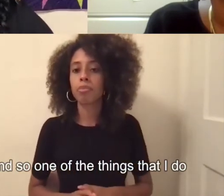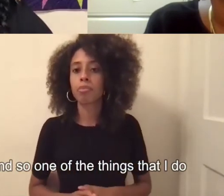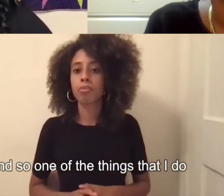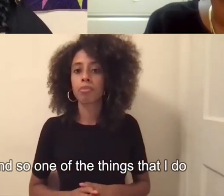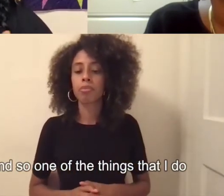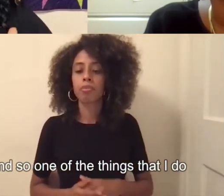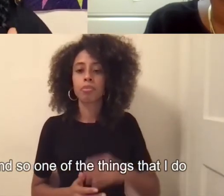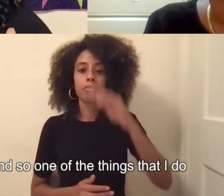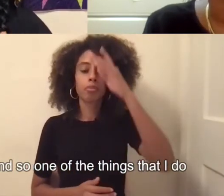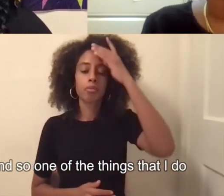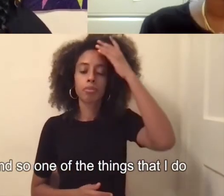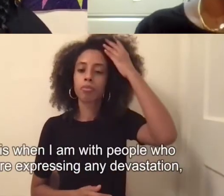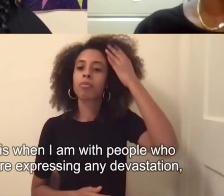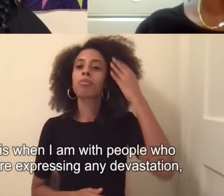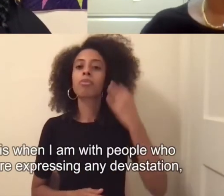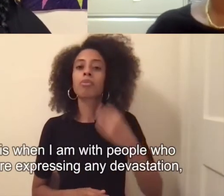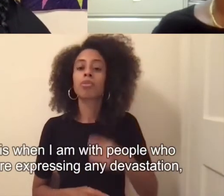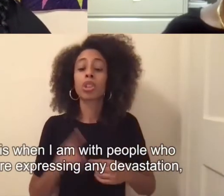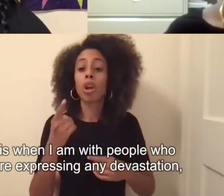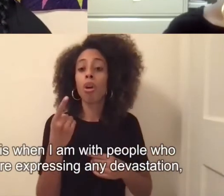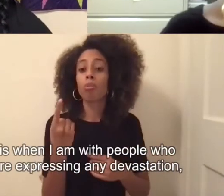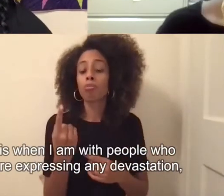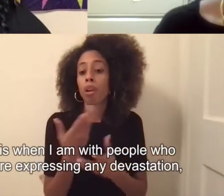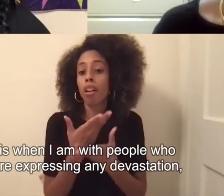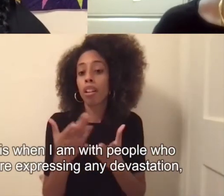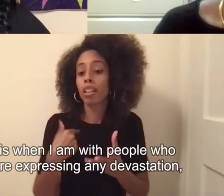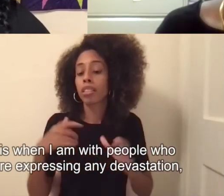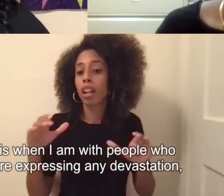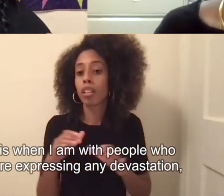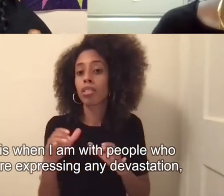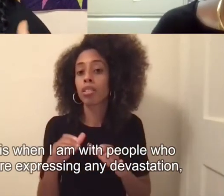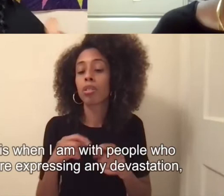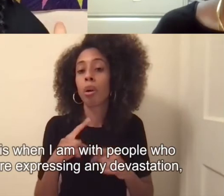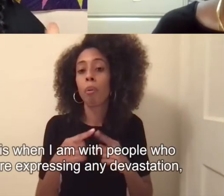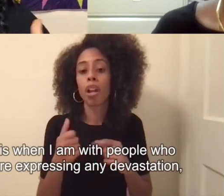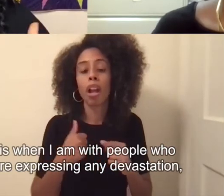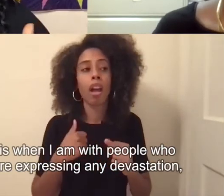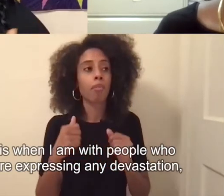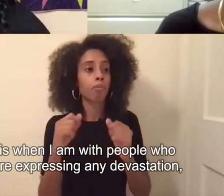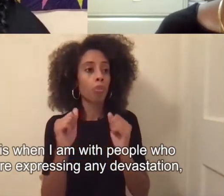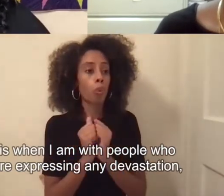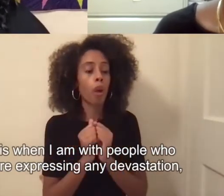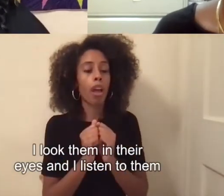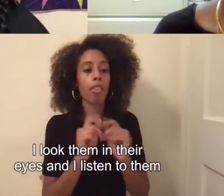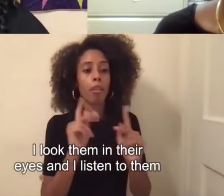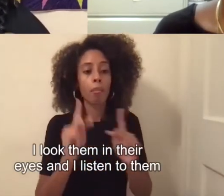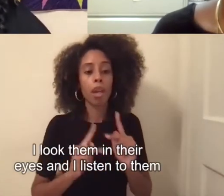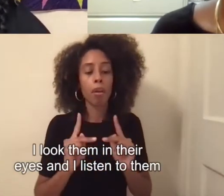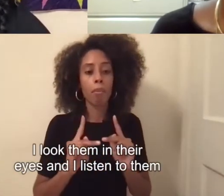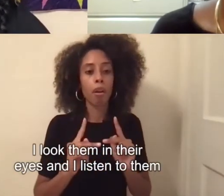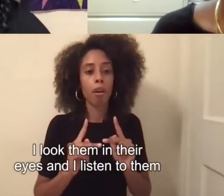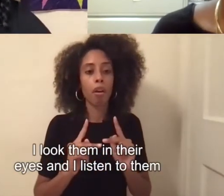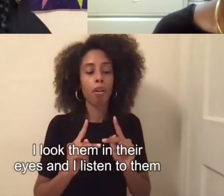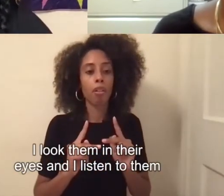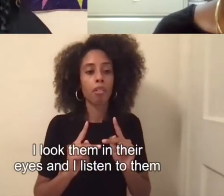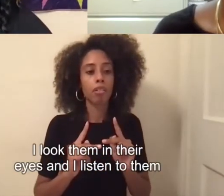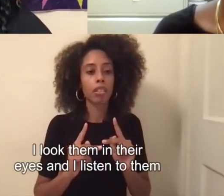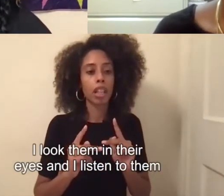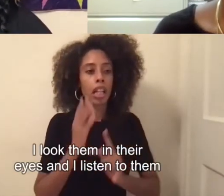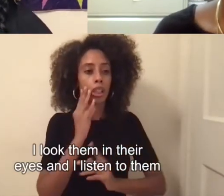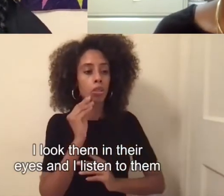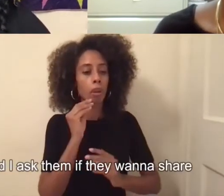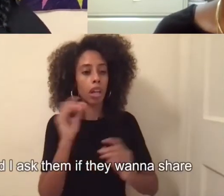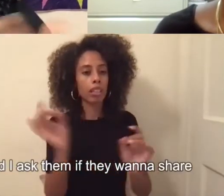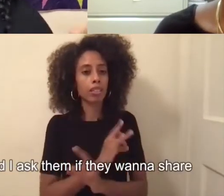one of the things that I do is when I am with people who are expressing any devastation, I look them in their eyes and I listen to